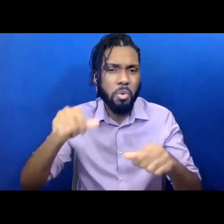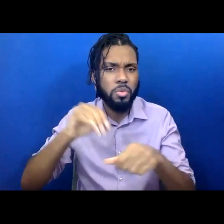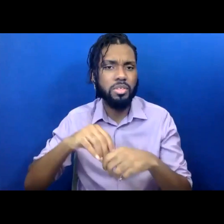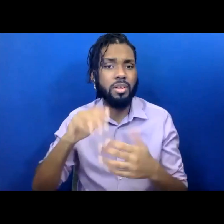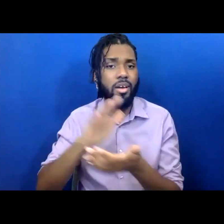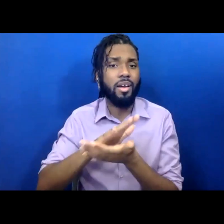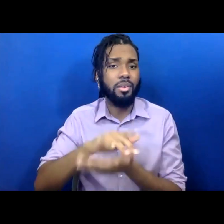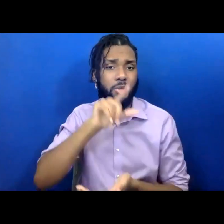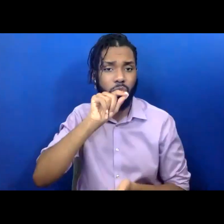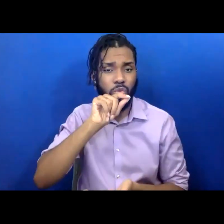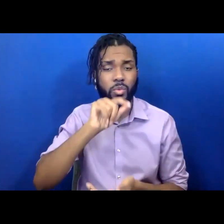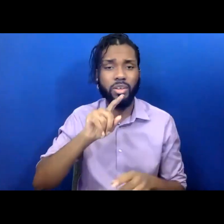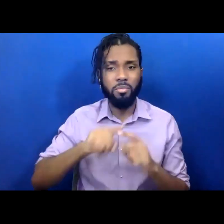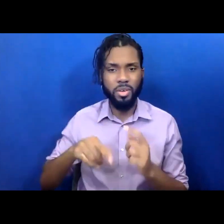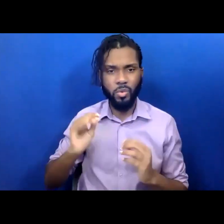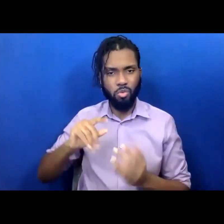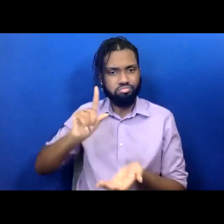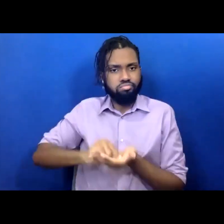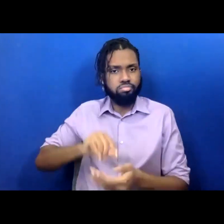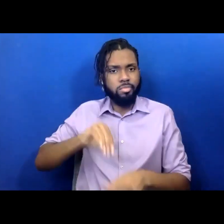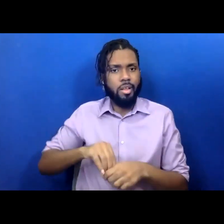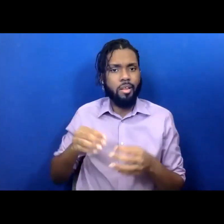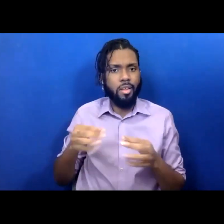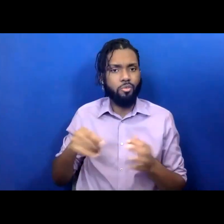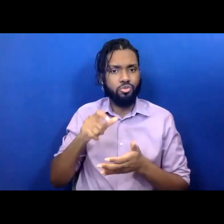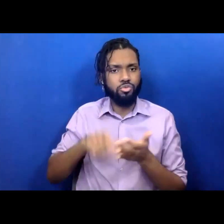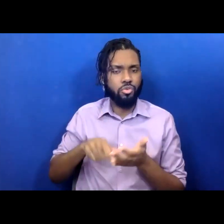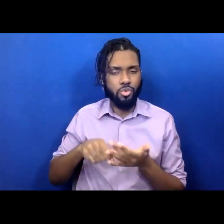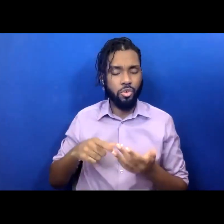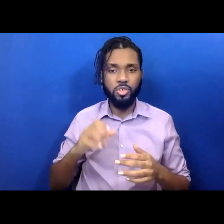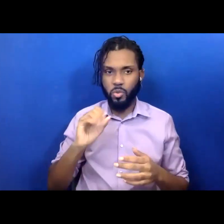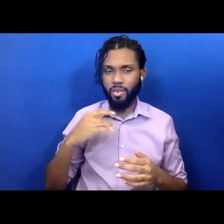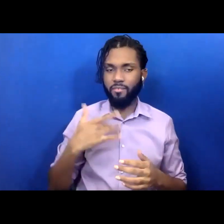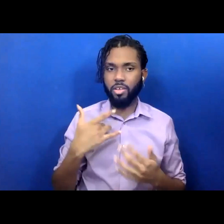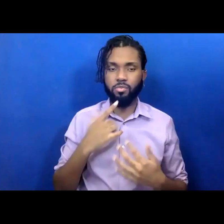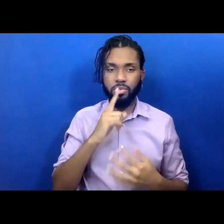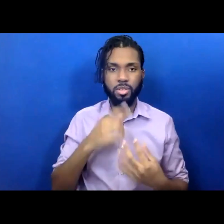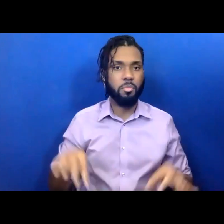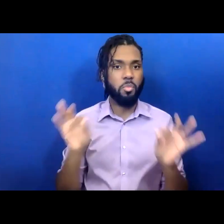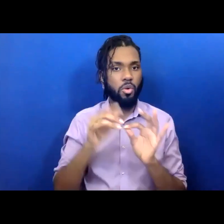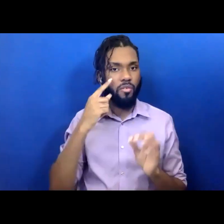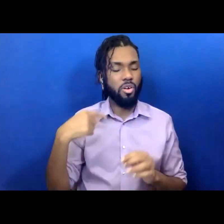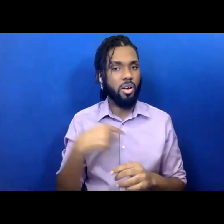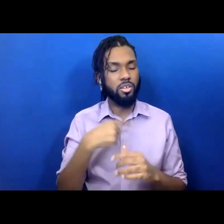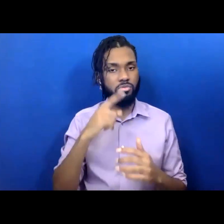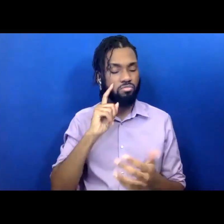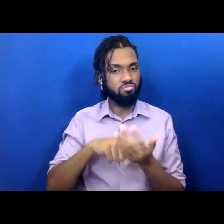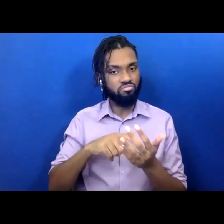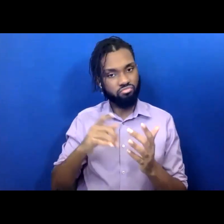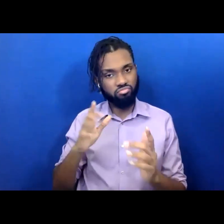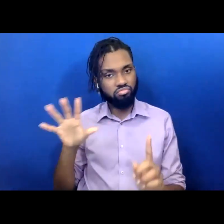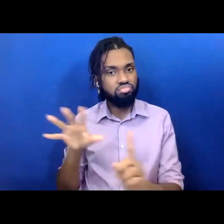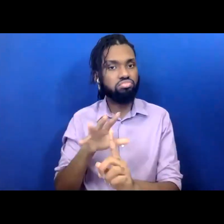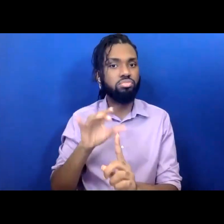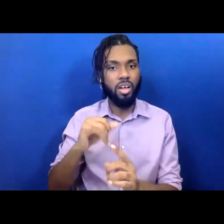of a journal such as Language. And I think for me, it's really important for us to elevate these ideas. So these are ideas that really people of